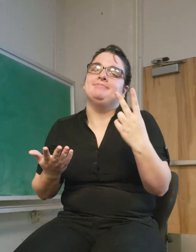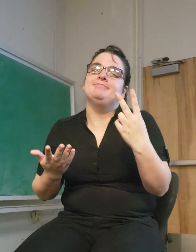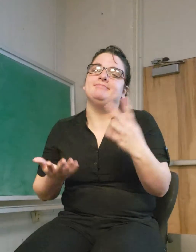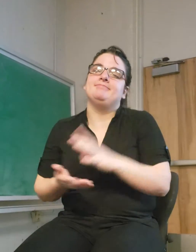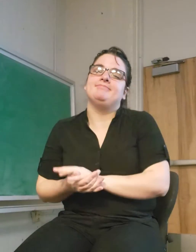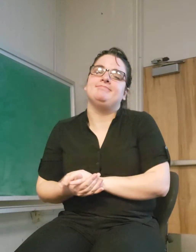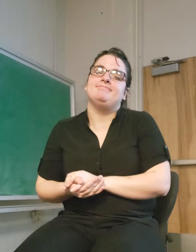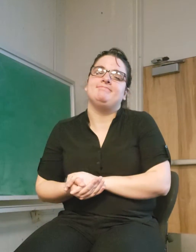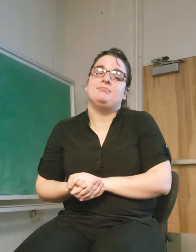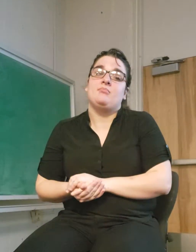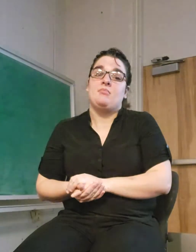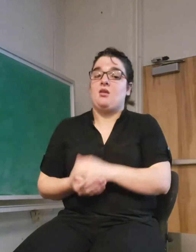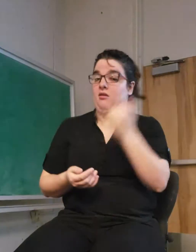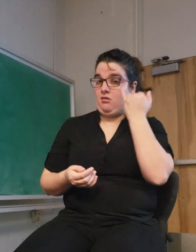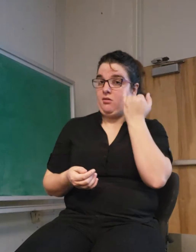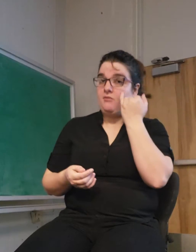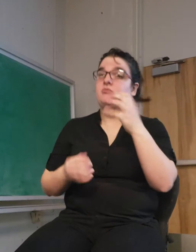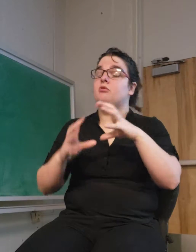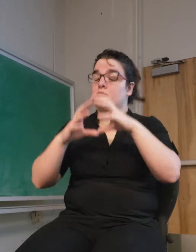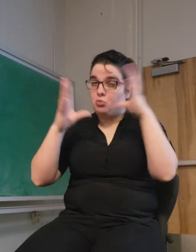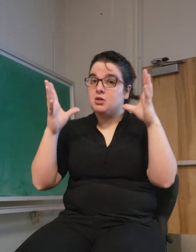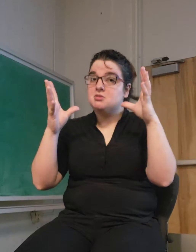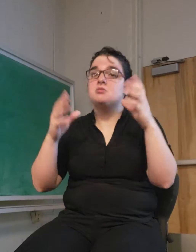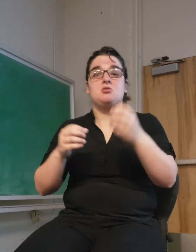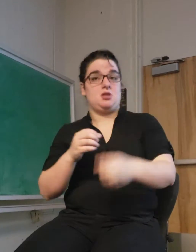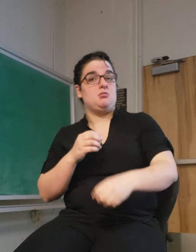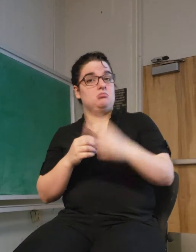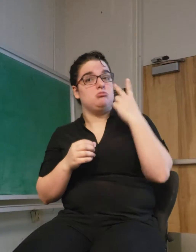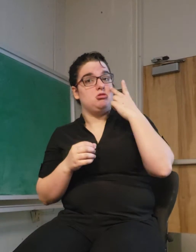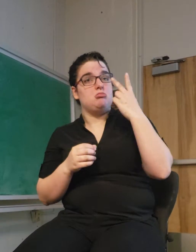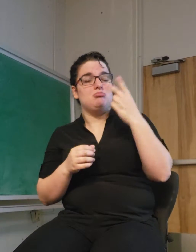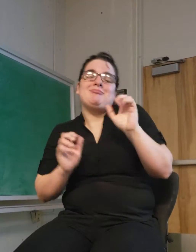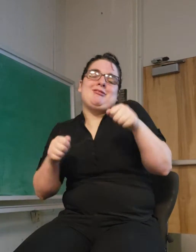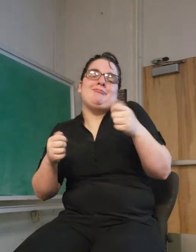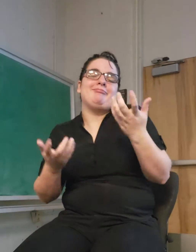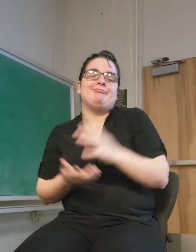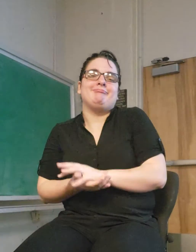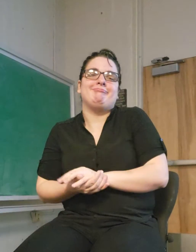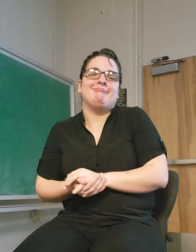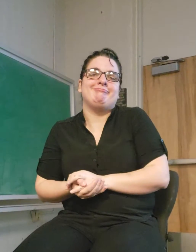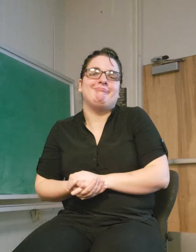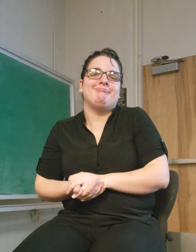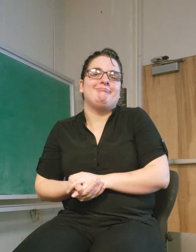If you've got a bright source, you can pick it out. That's 405